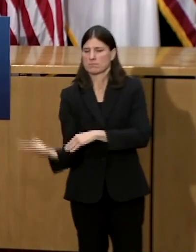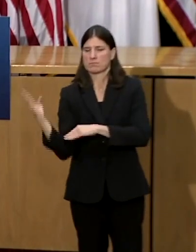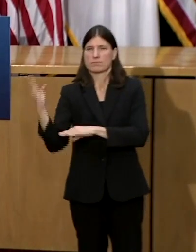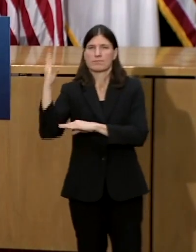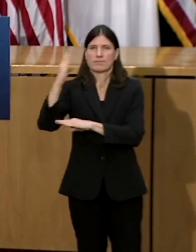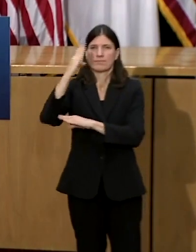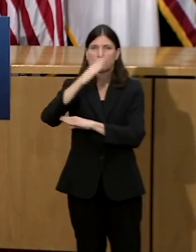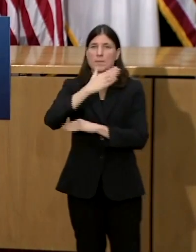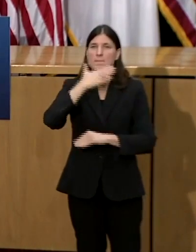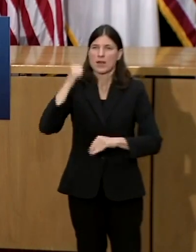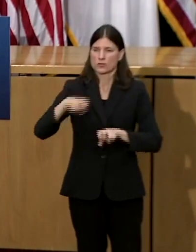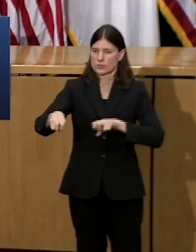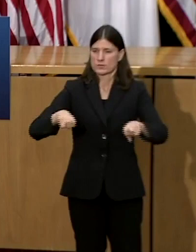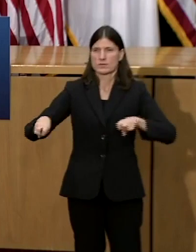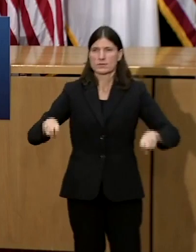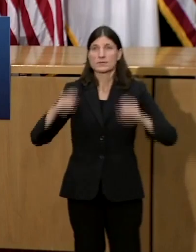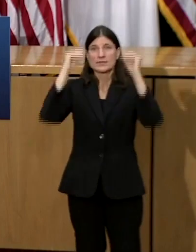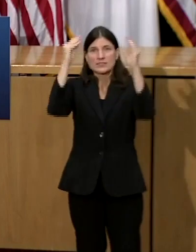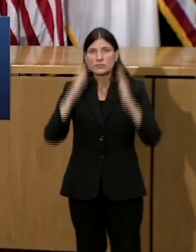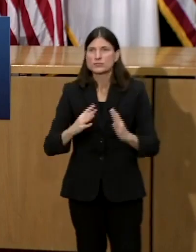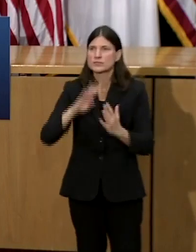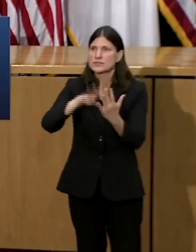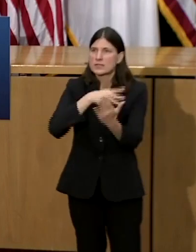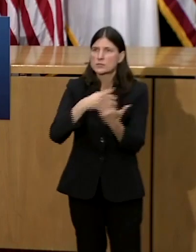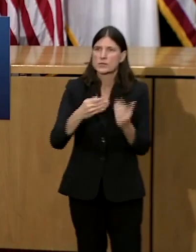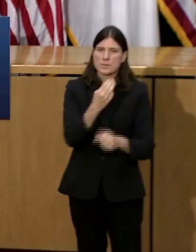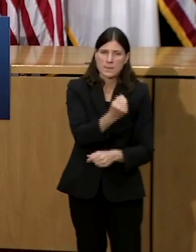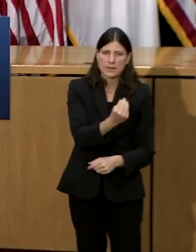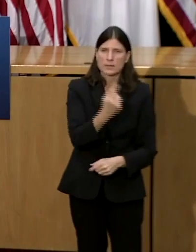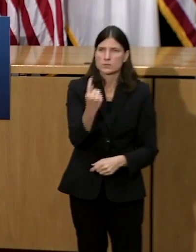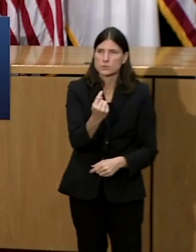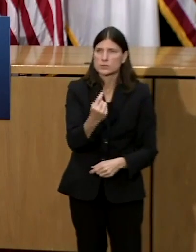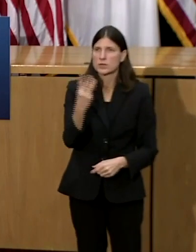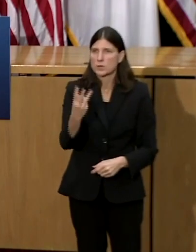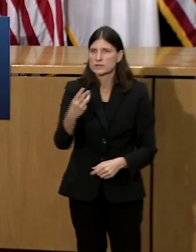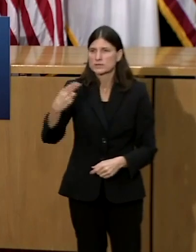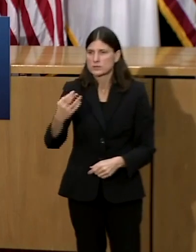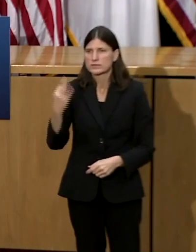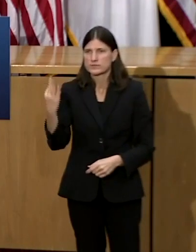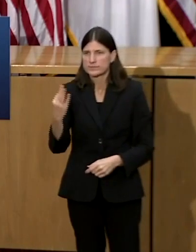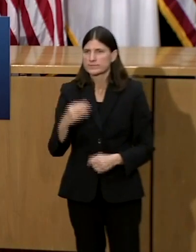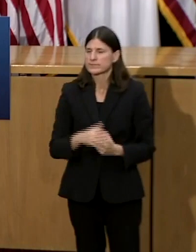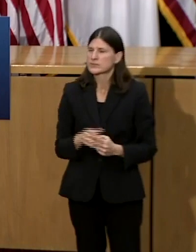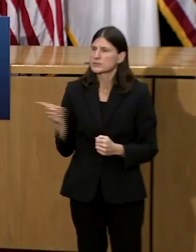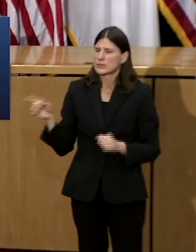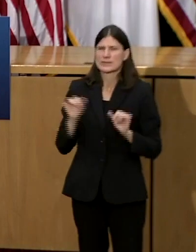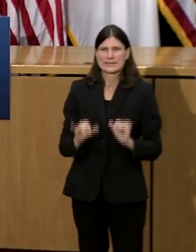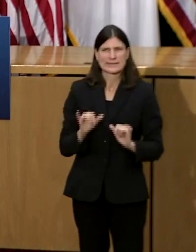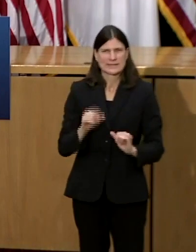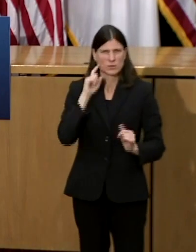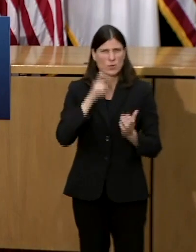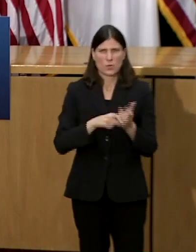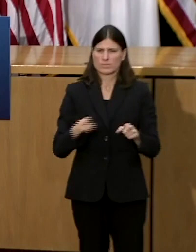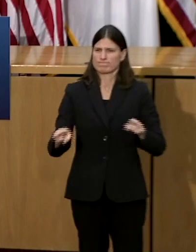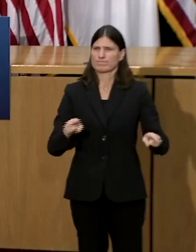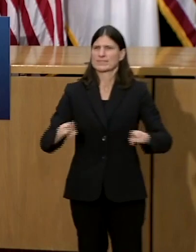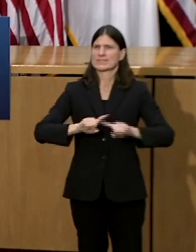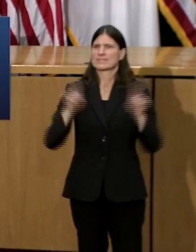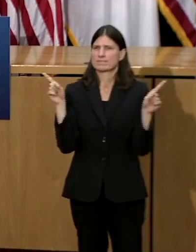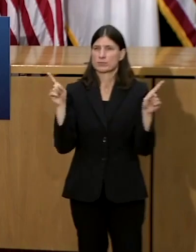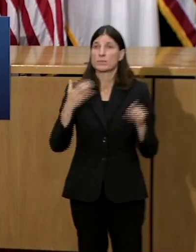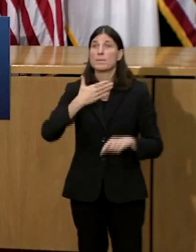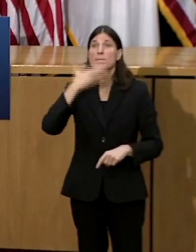further consultation with our medical advisors and public health experts, we are clarifying and updating our guidance for schools.